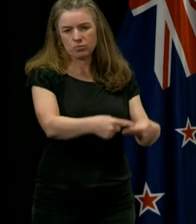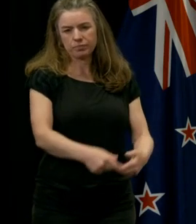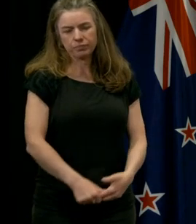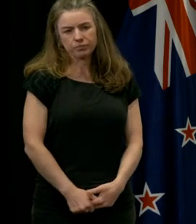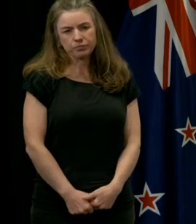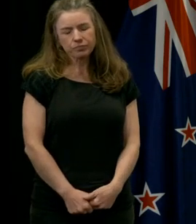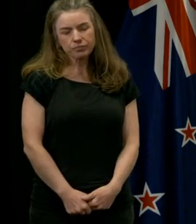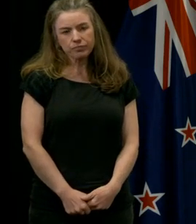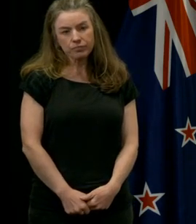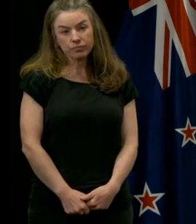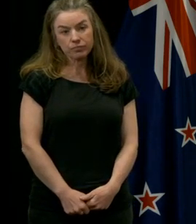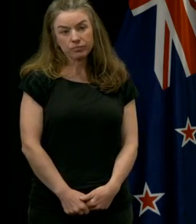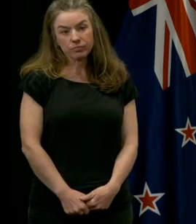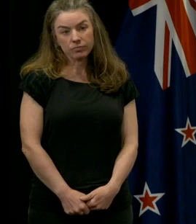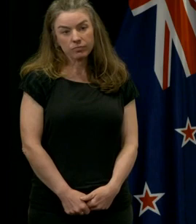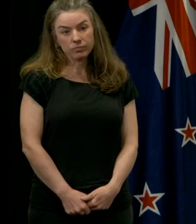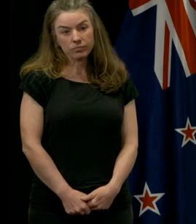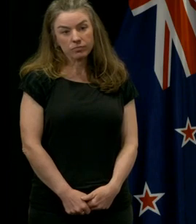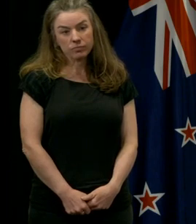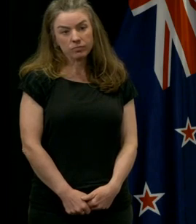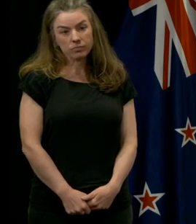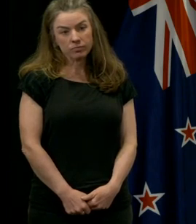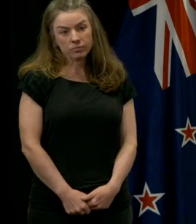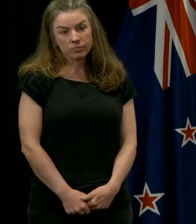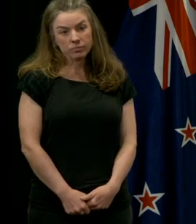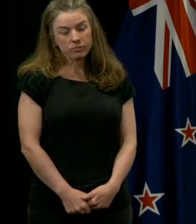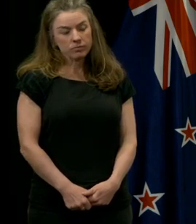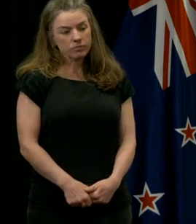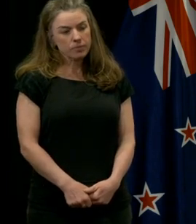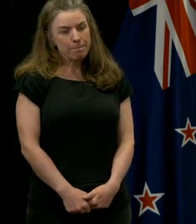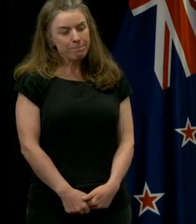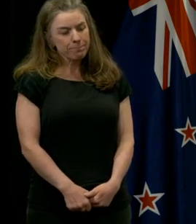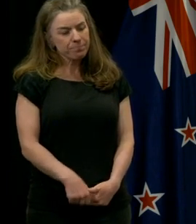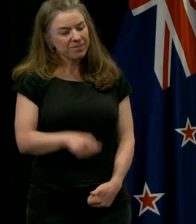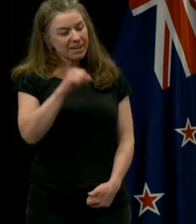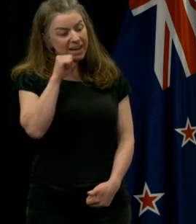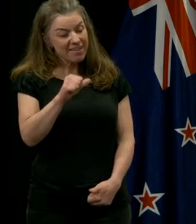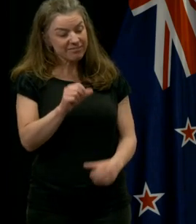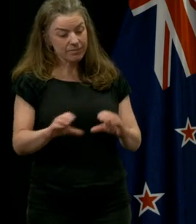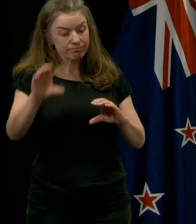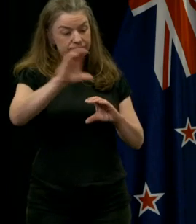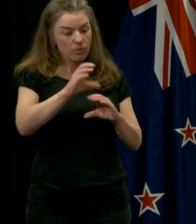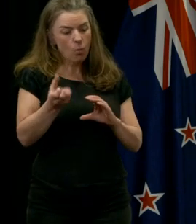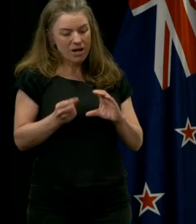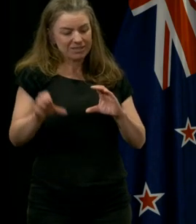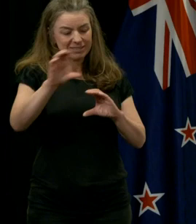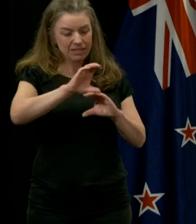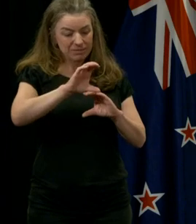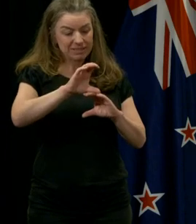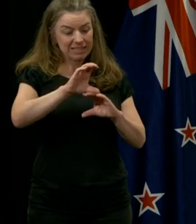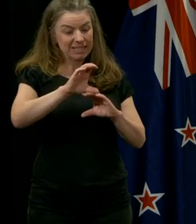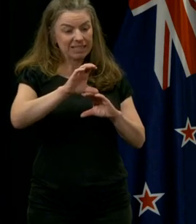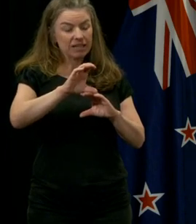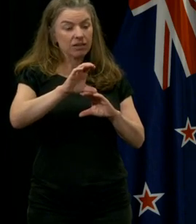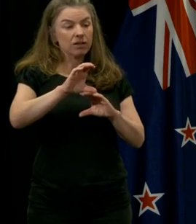employers top up the wage of an employee if that 585 doesn't quite cut the mustard? Well, that's generally speaking how it is being